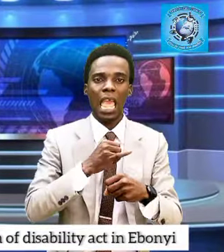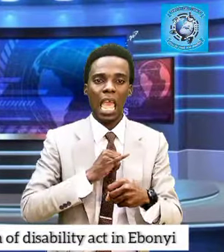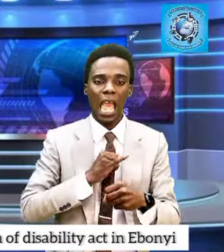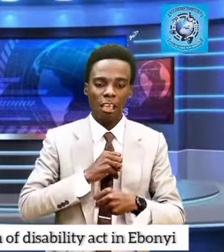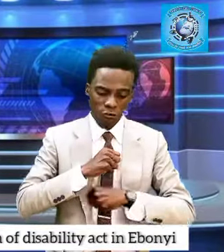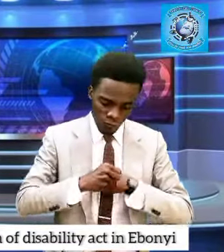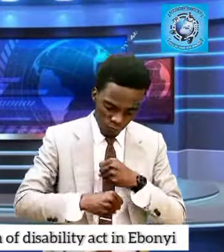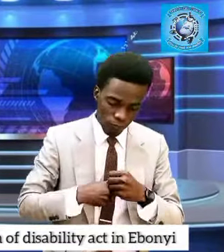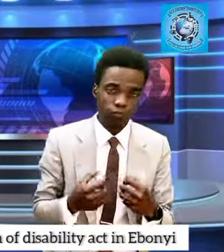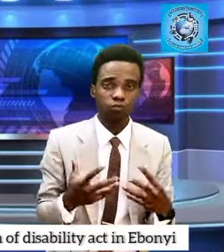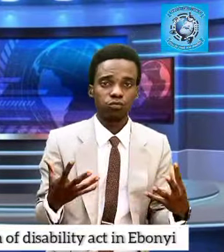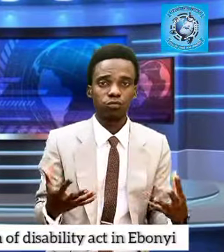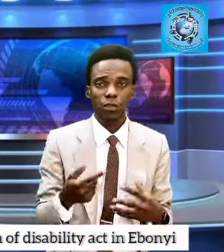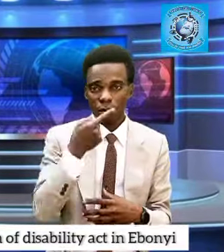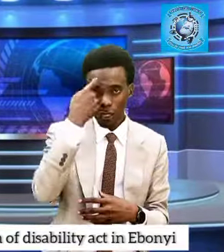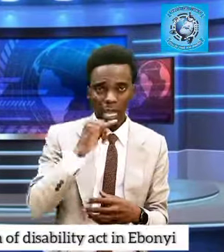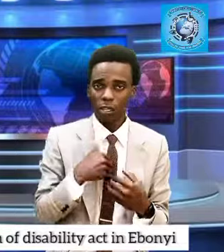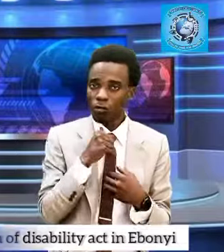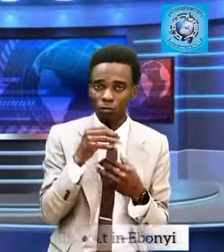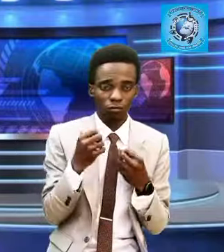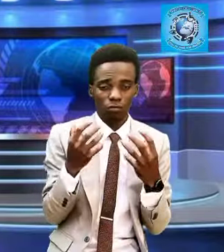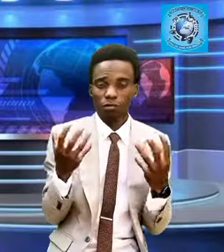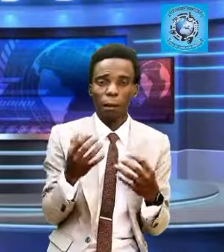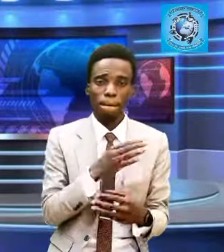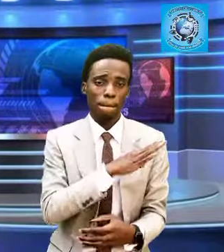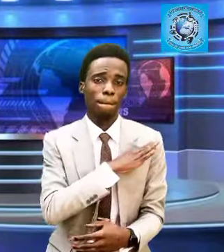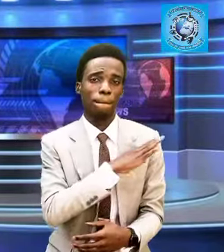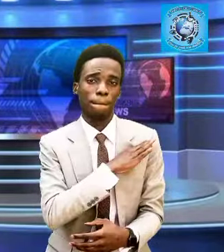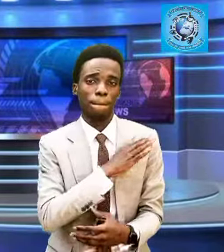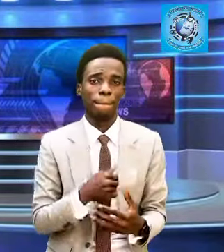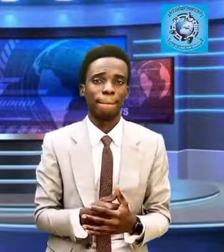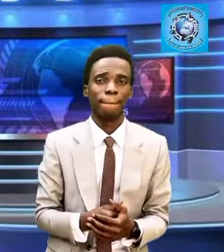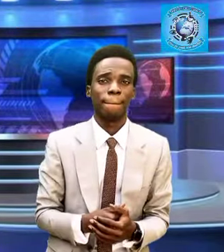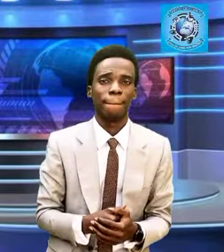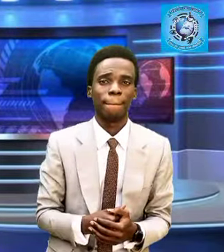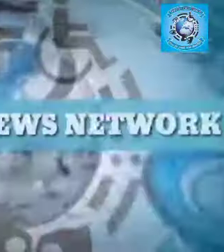suffered greatly because I hadn't such boldness."